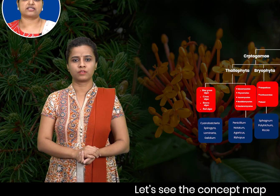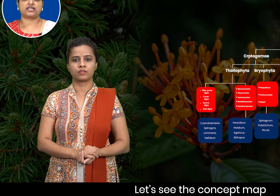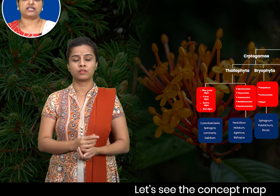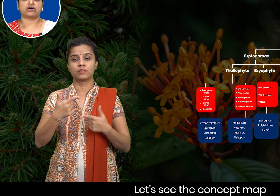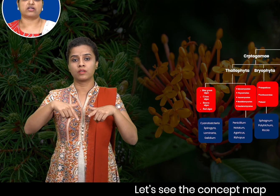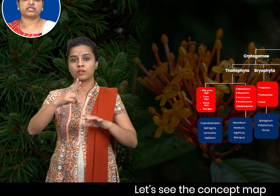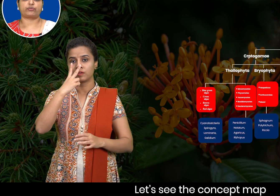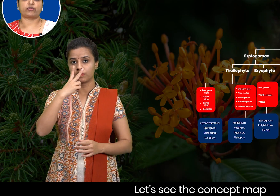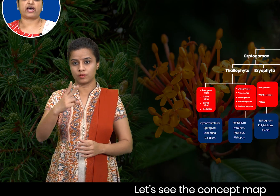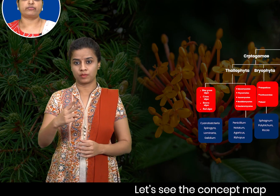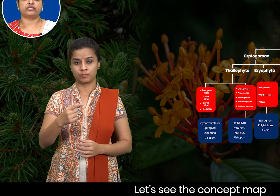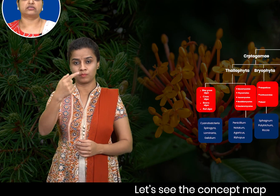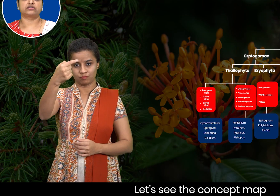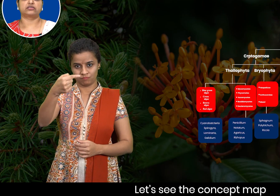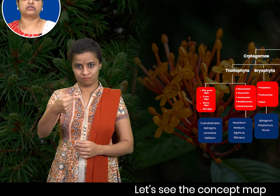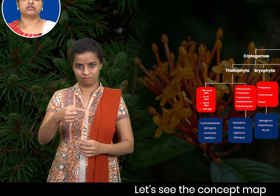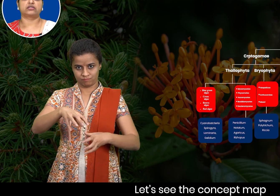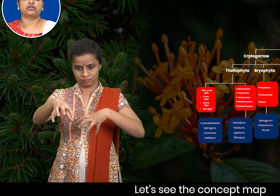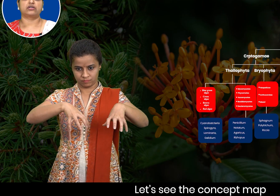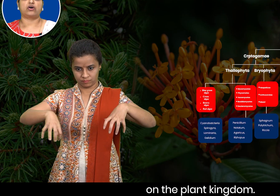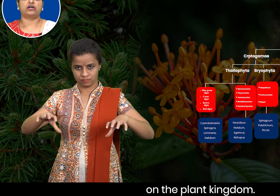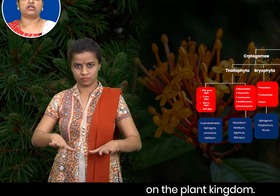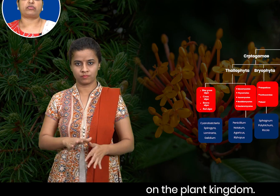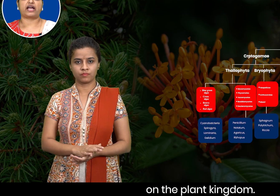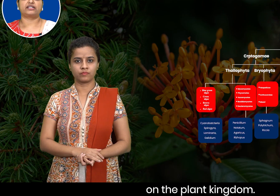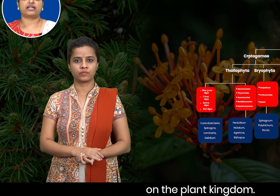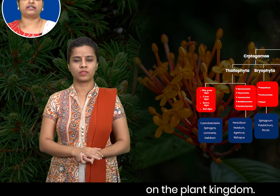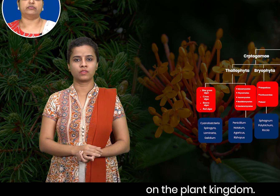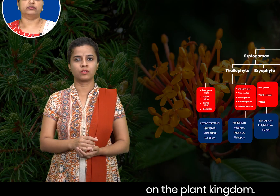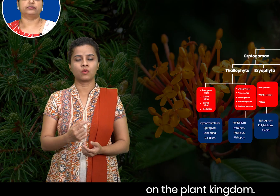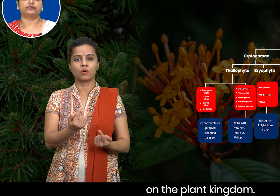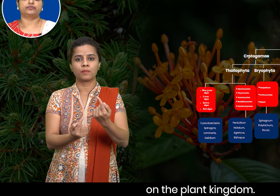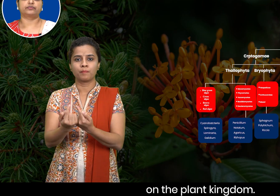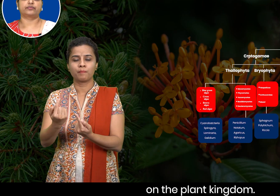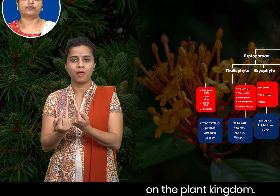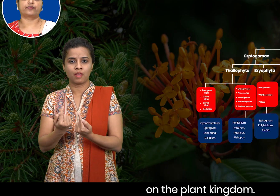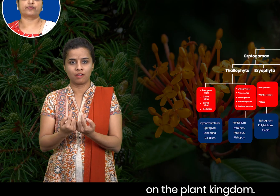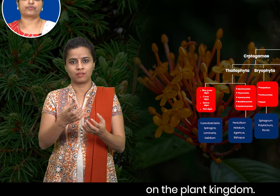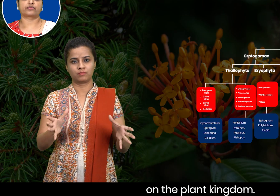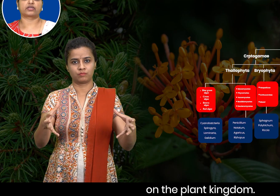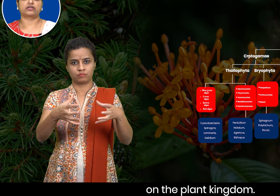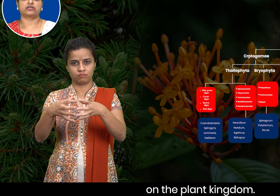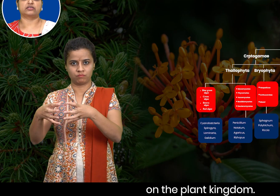Let's see the concept map on the plant kingdom.